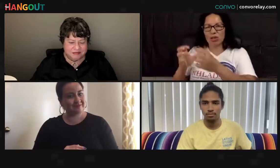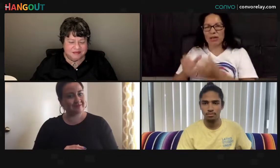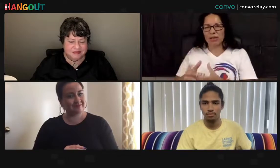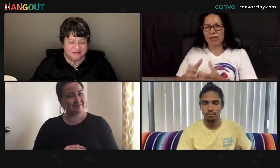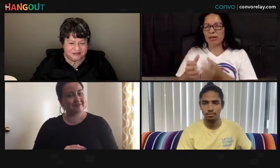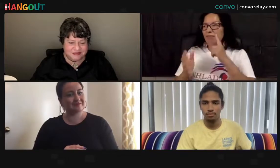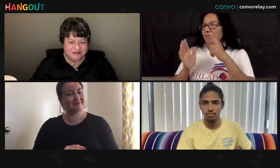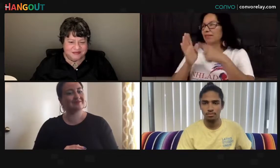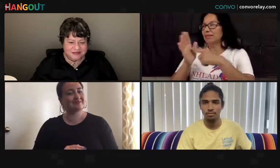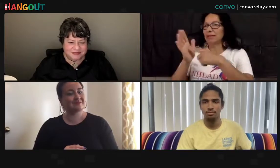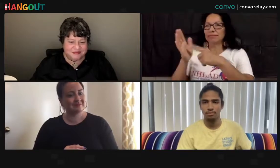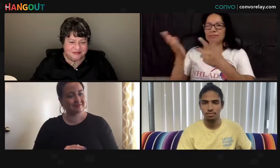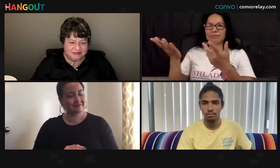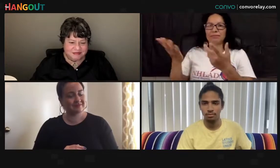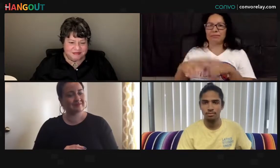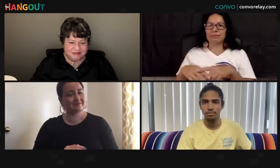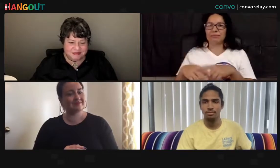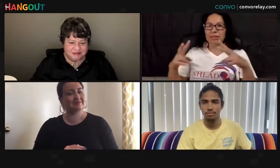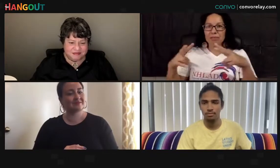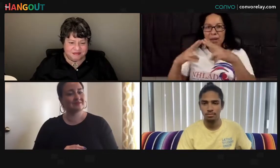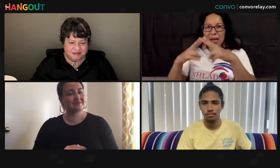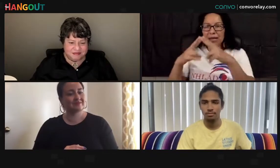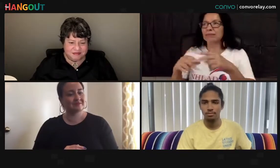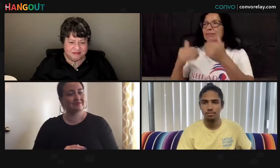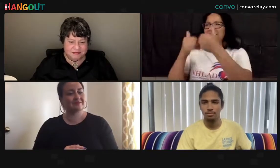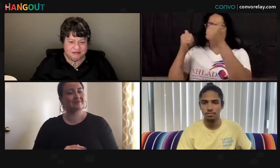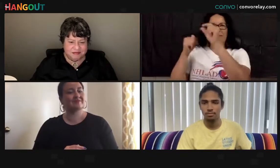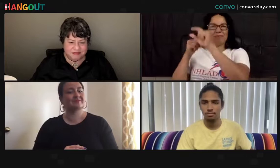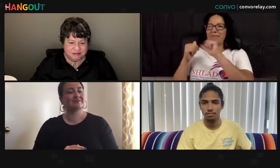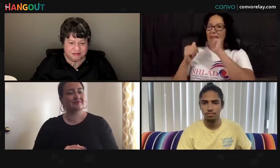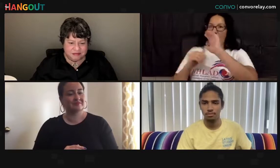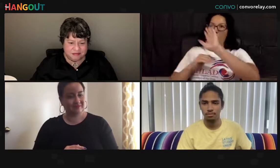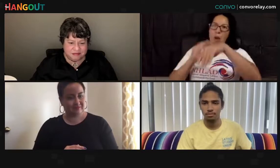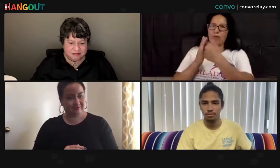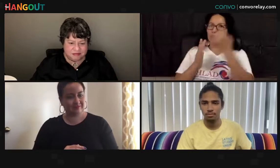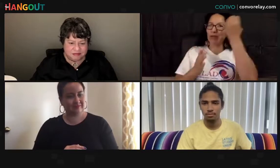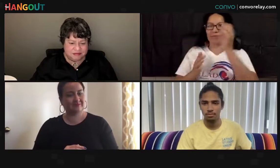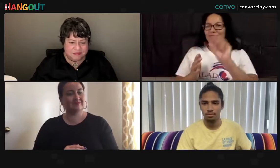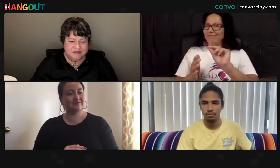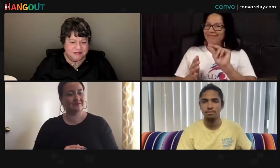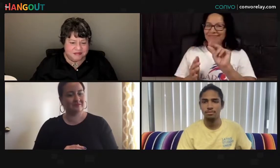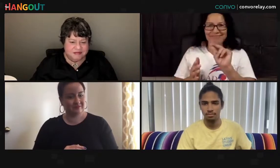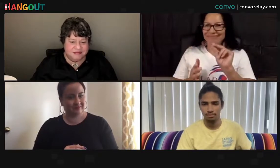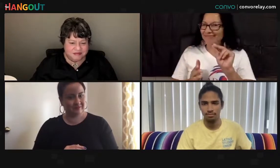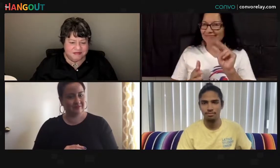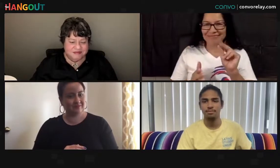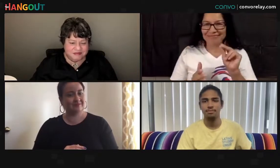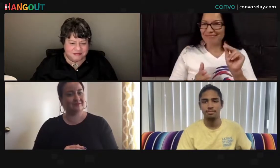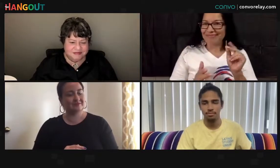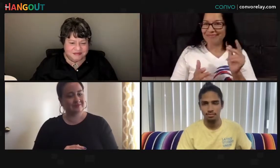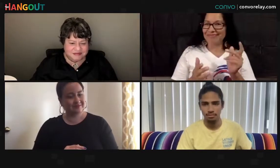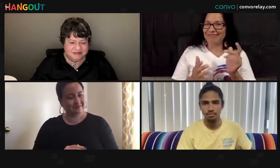every country in Europe has its own thing. So, for example, there's a sign for Paris, right? It's not Europe that they're kind